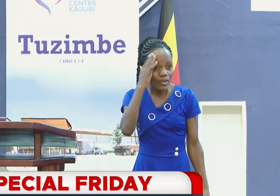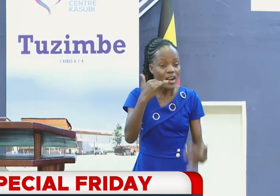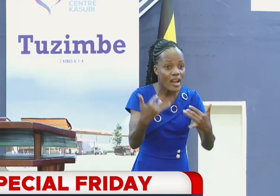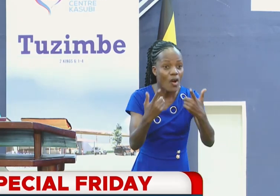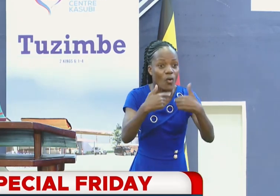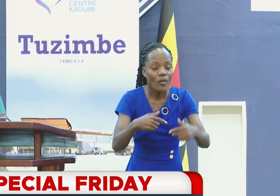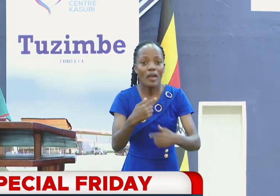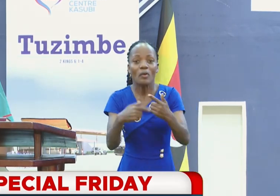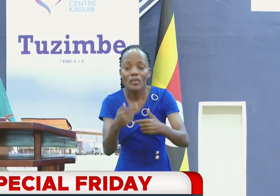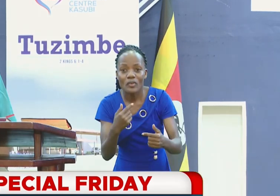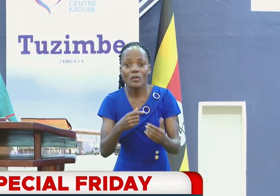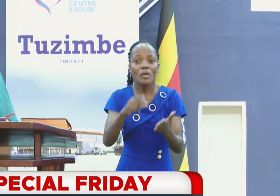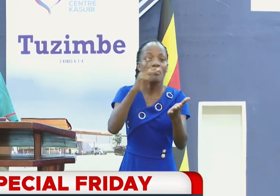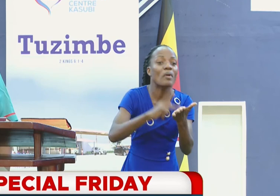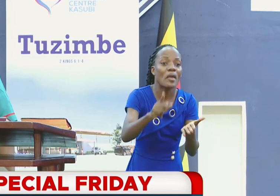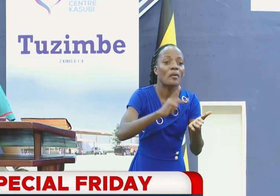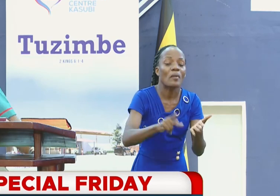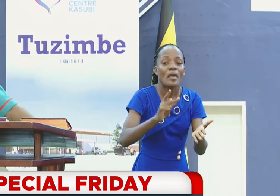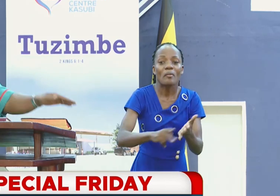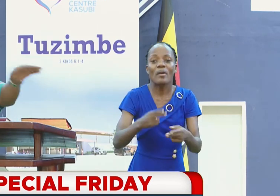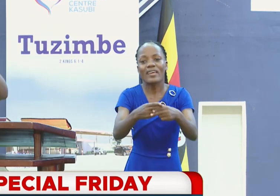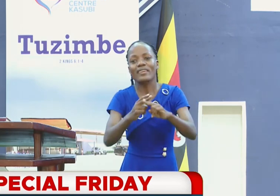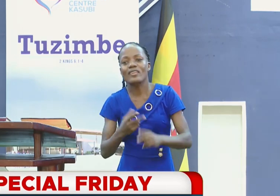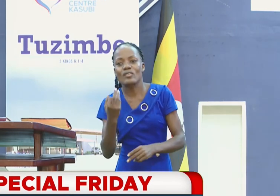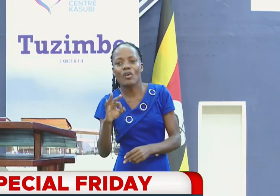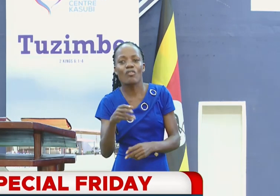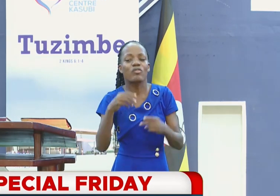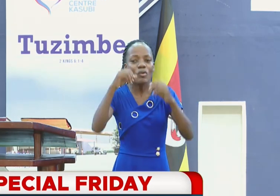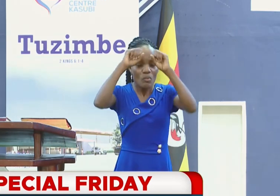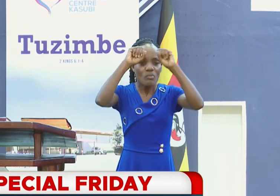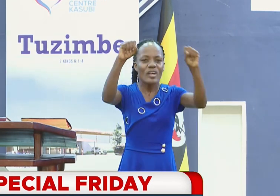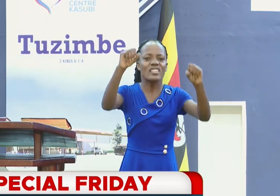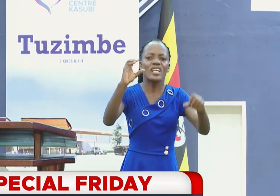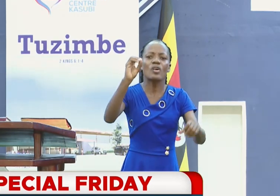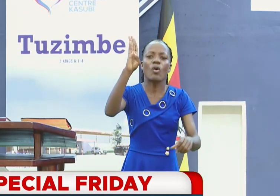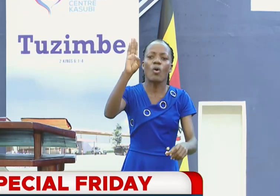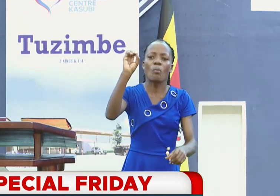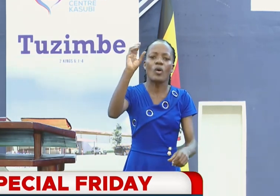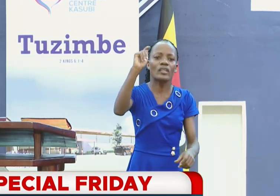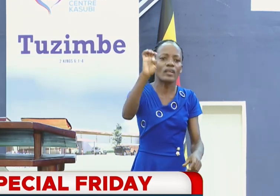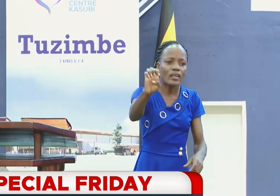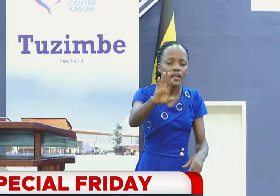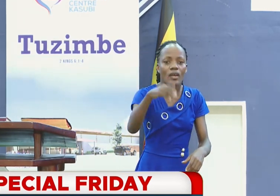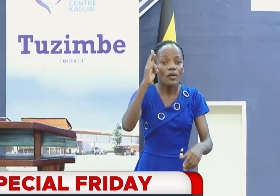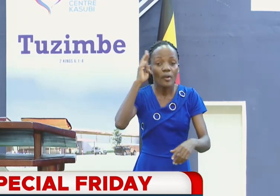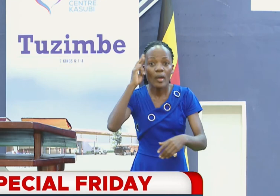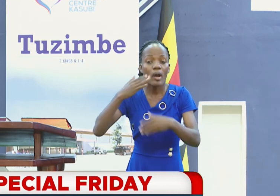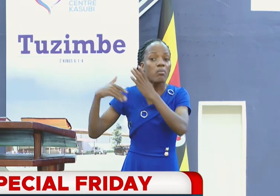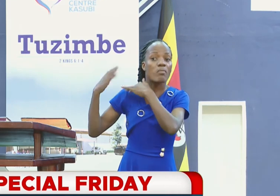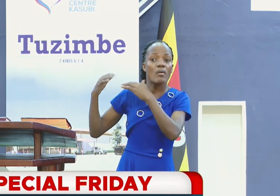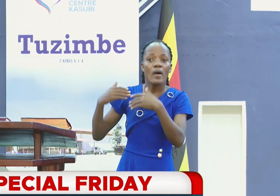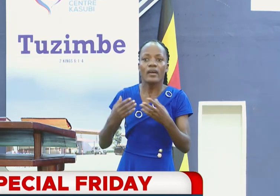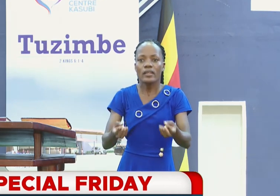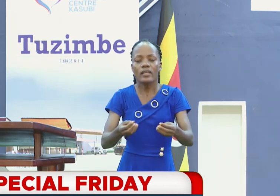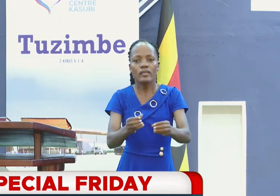Brethren, do you know that we are still paying debts of Obote? Juzi abafulumiza report ya national debt ya Uganda. Recently they brought out a national